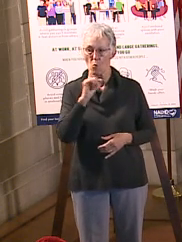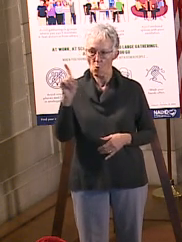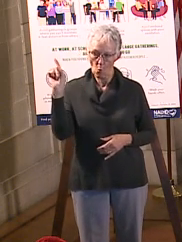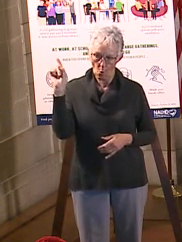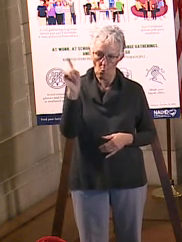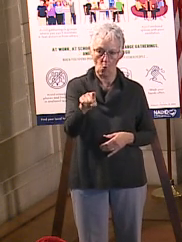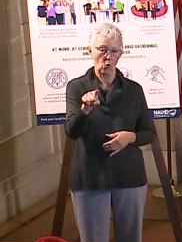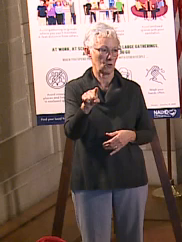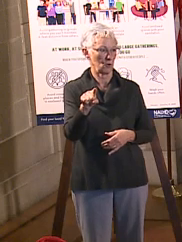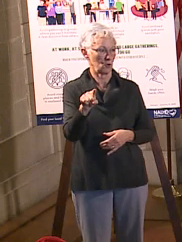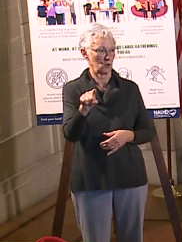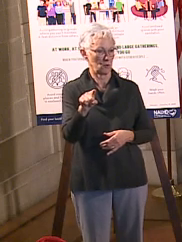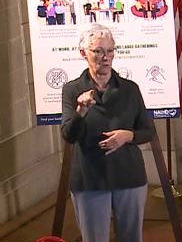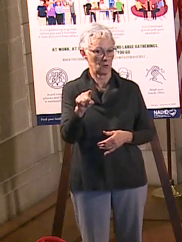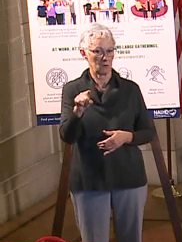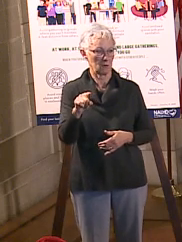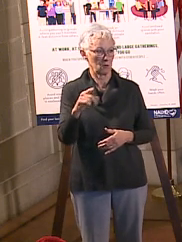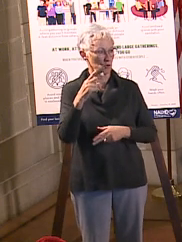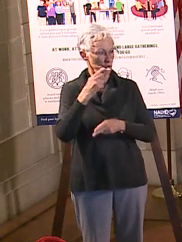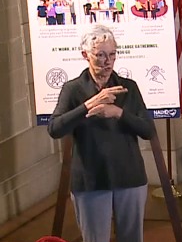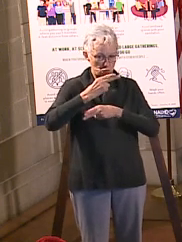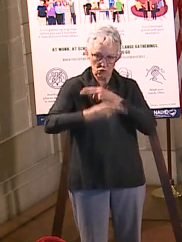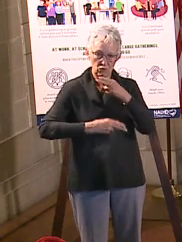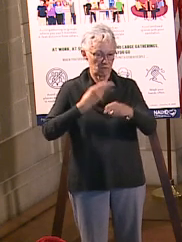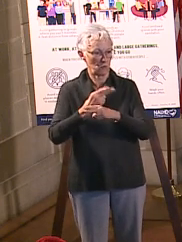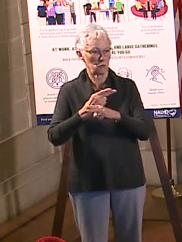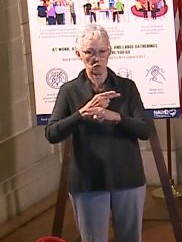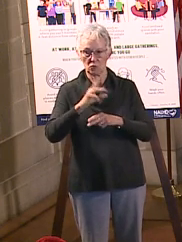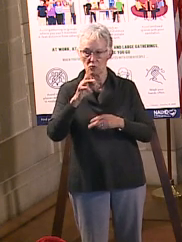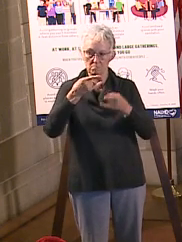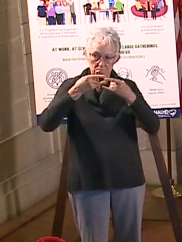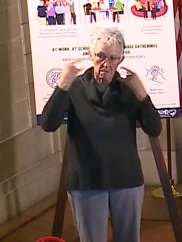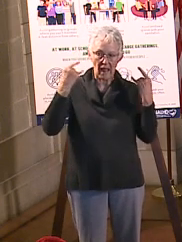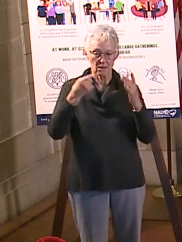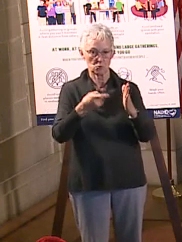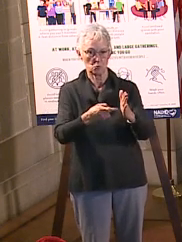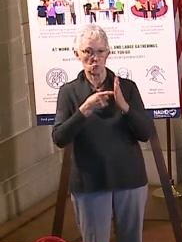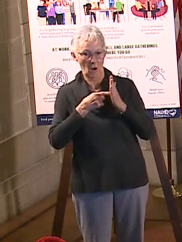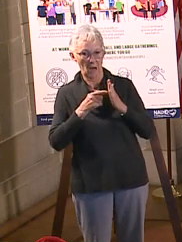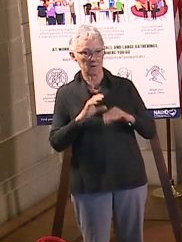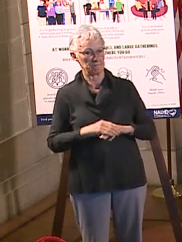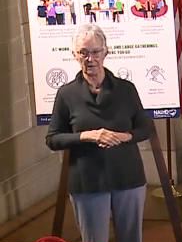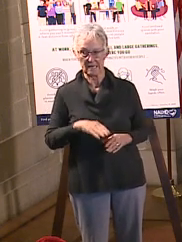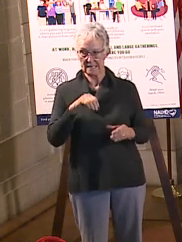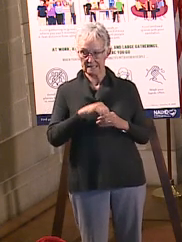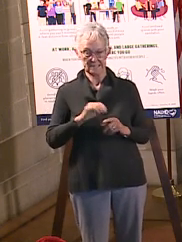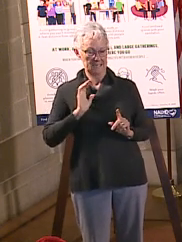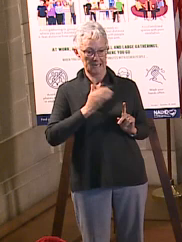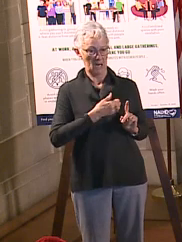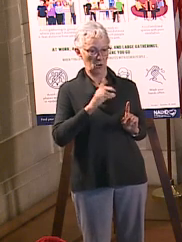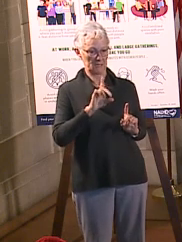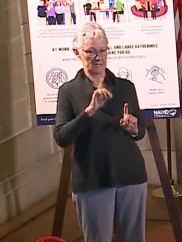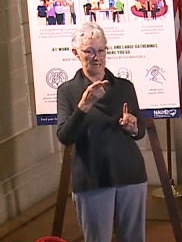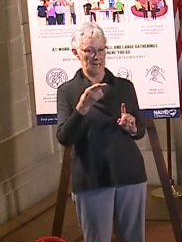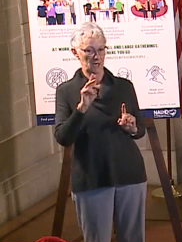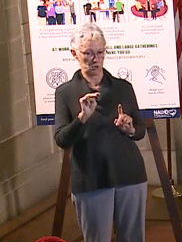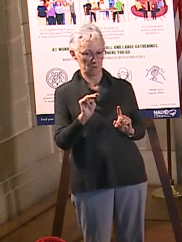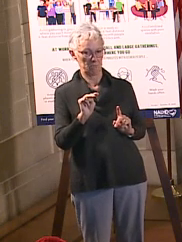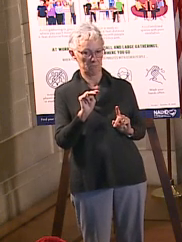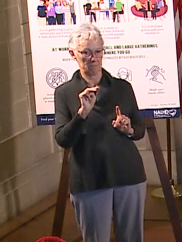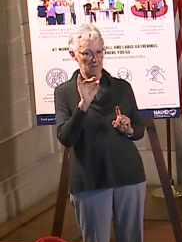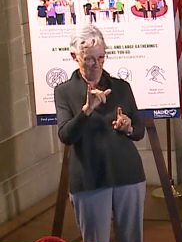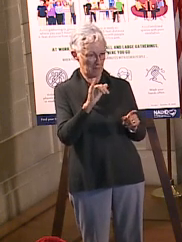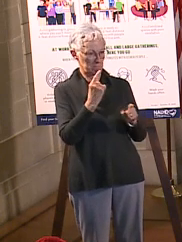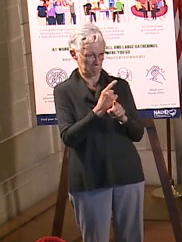mandate? And again, we put mask requirements in our directed health measures where it's appropriate. So in businesses where you're going to be closer